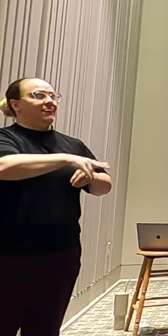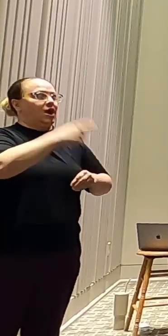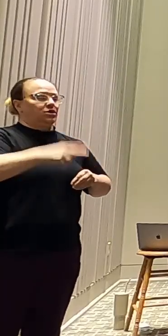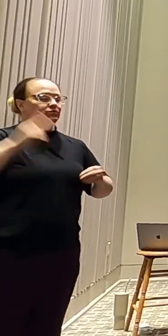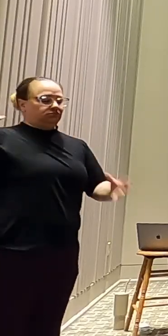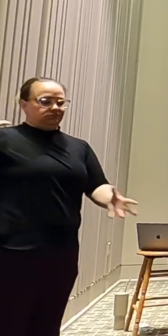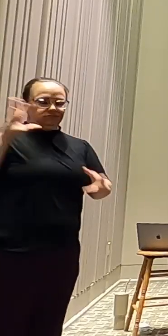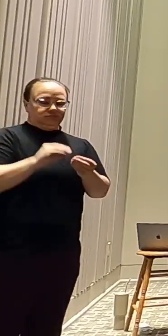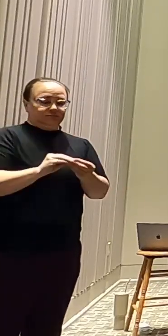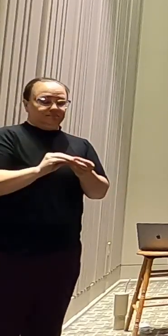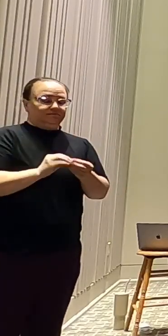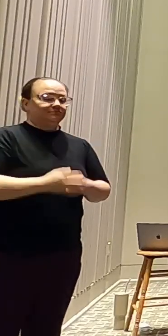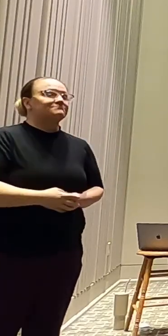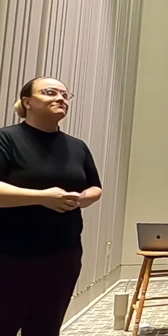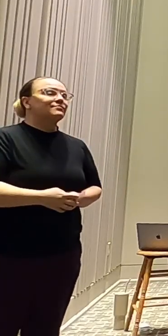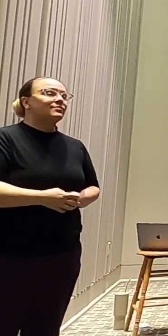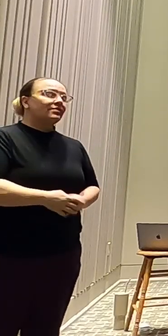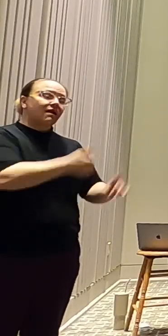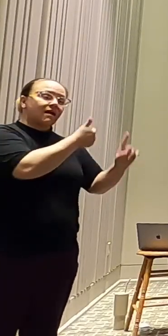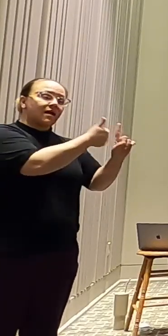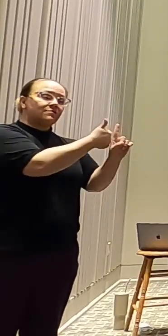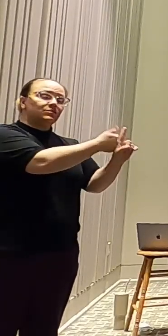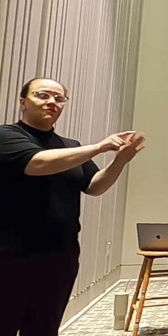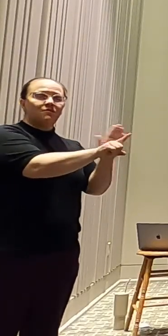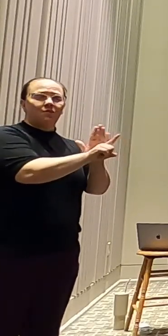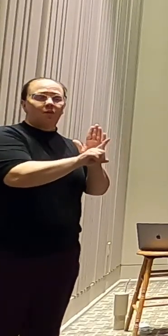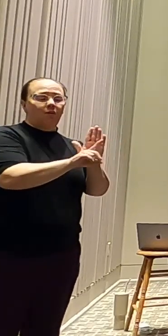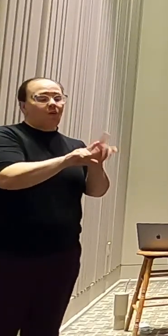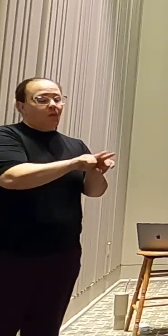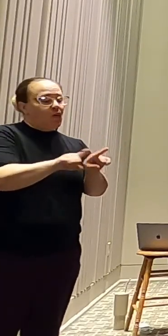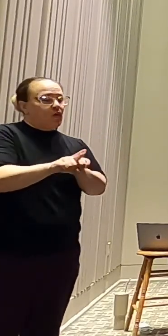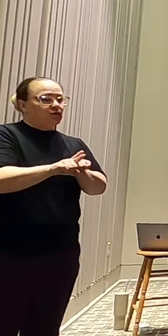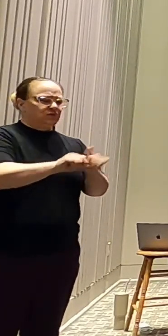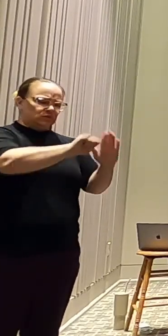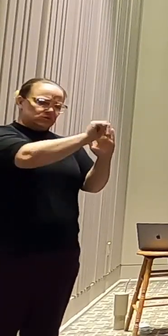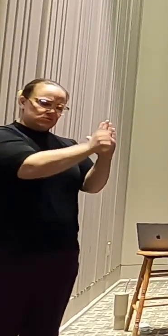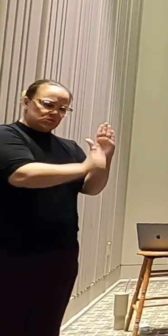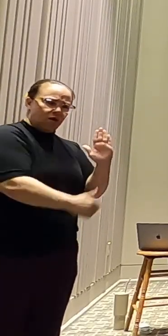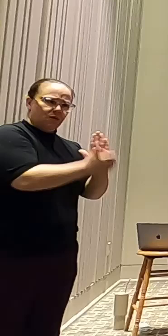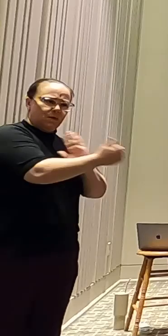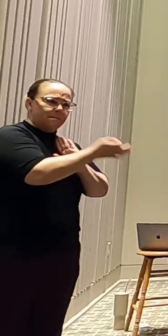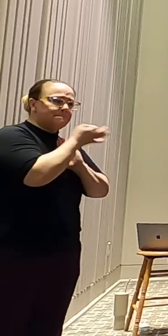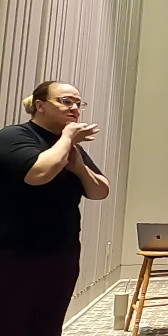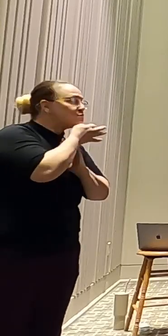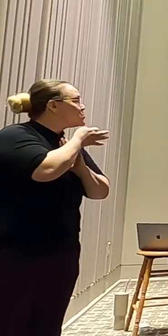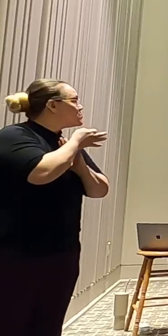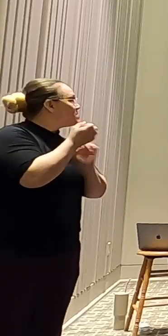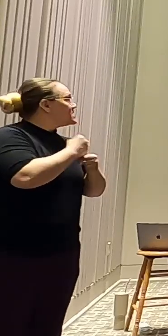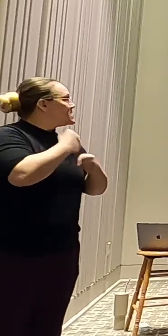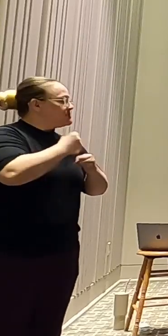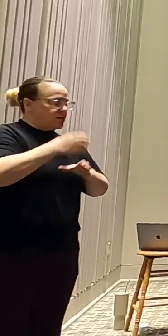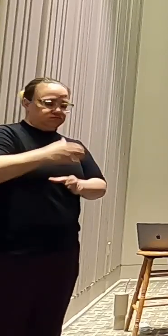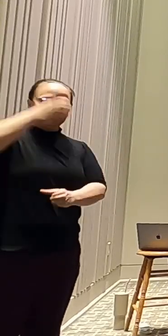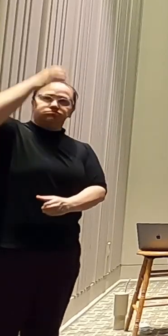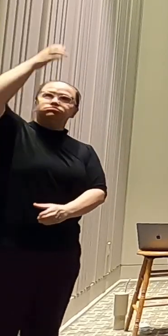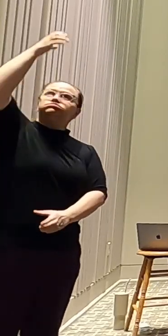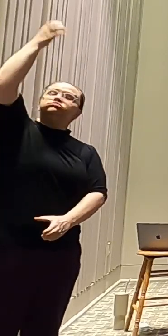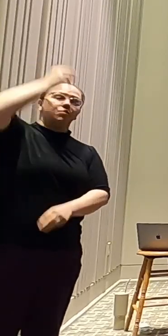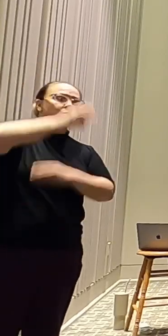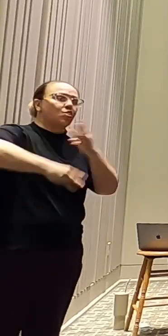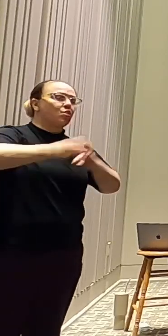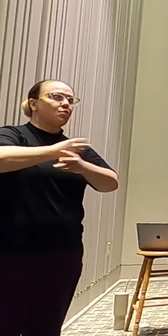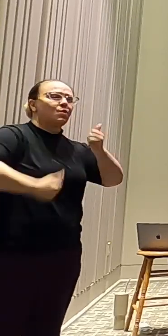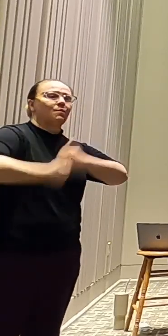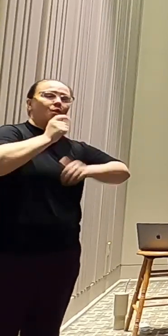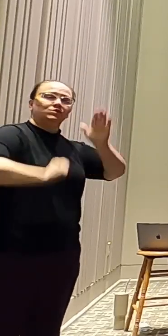Martin was a master carver, and in 1958, he finished the world's tallest totem pole, which stands in Beacon Hill Park in Victoria, Canada.